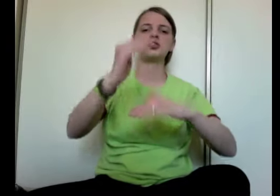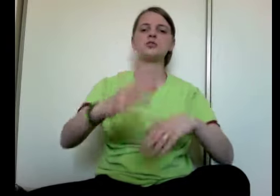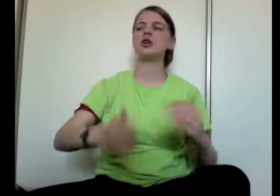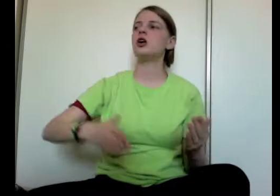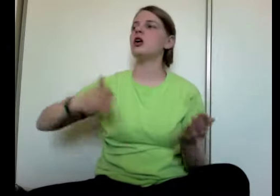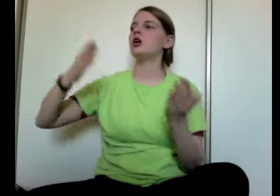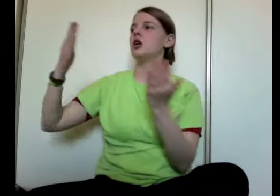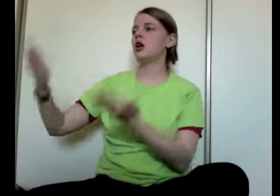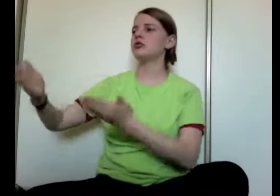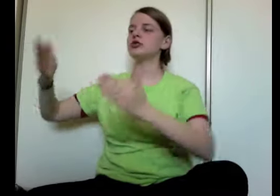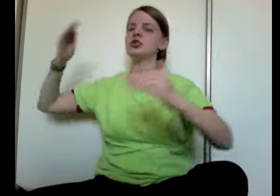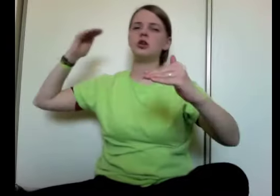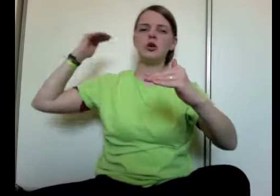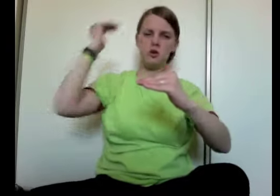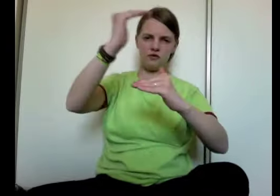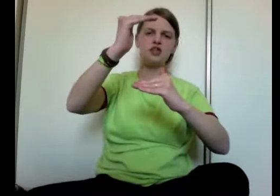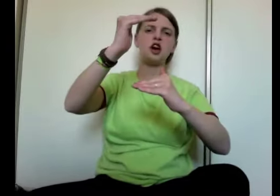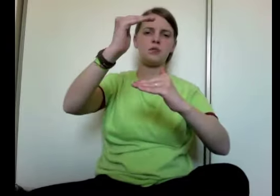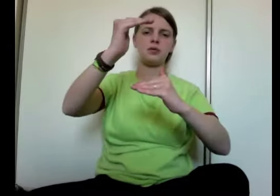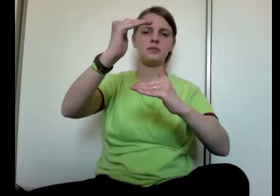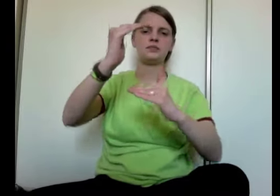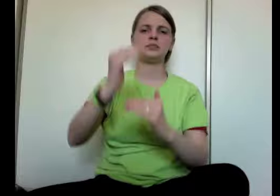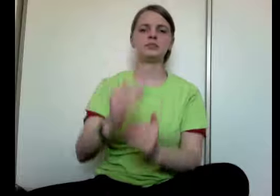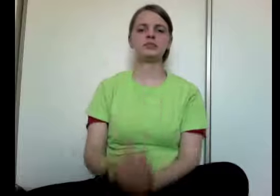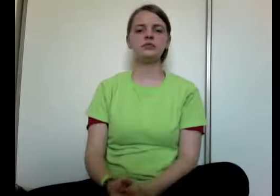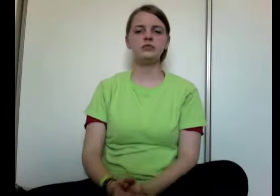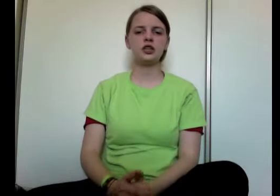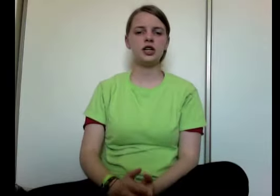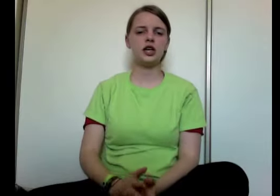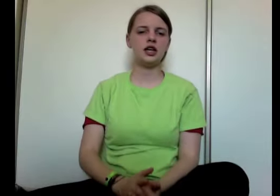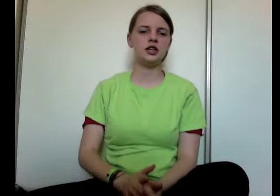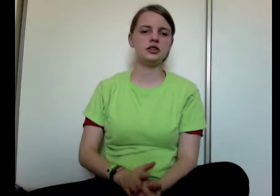should be. Offer, over the top. And